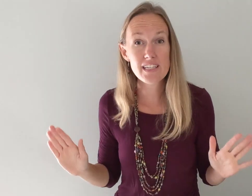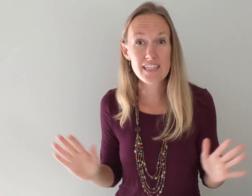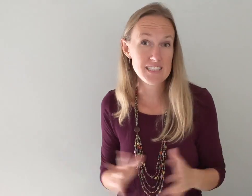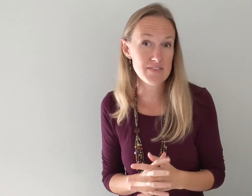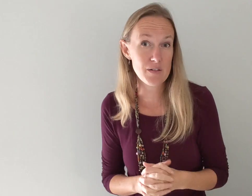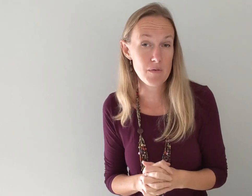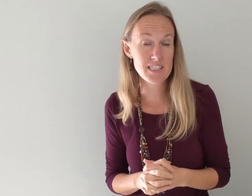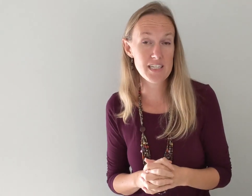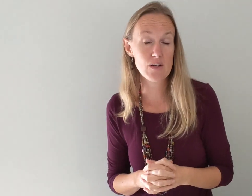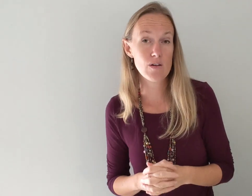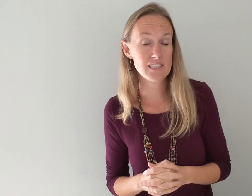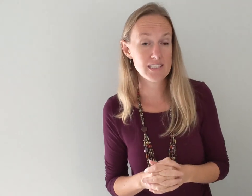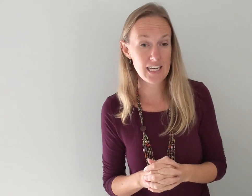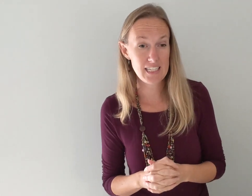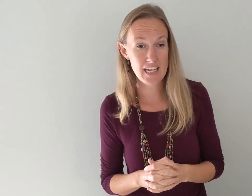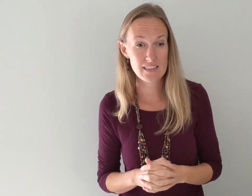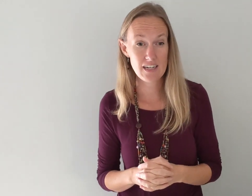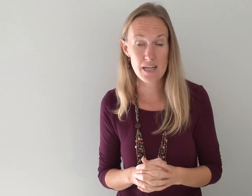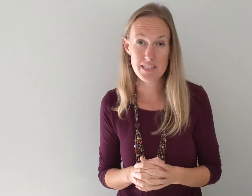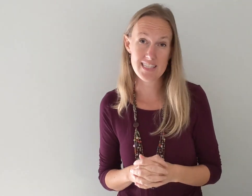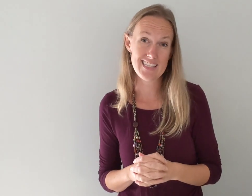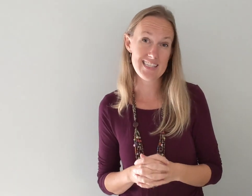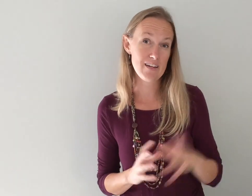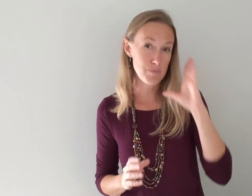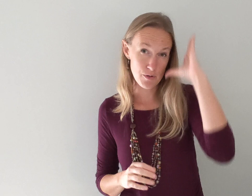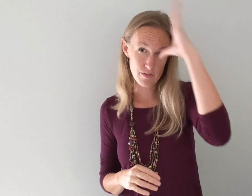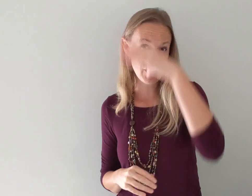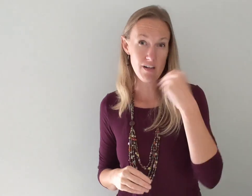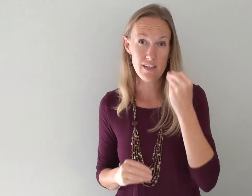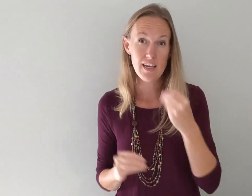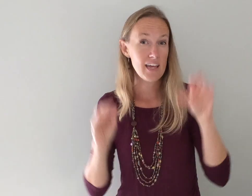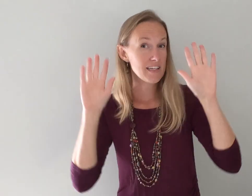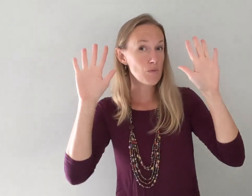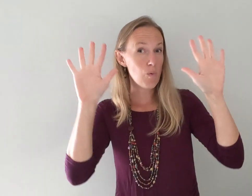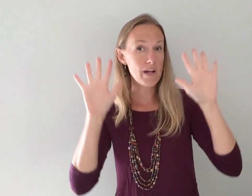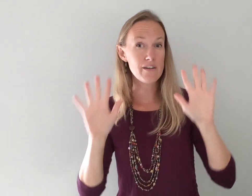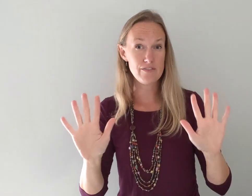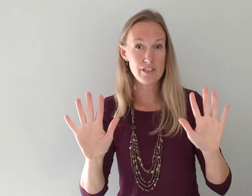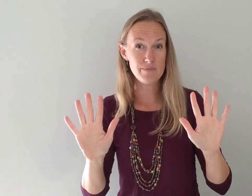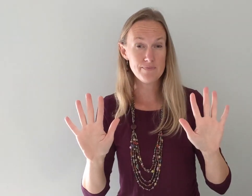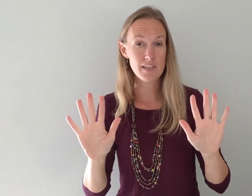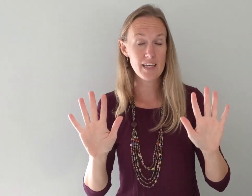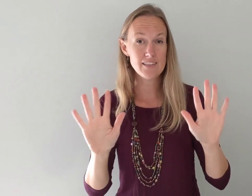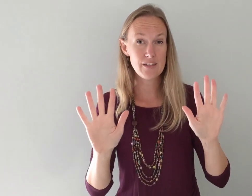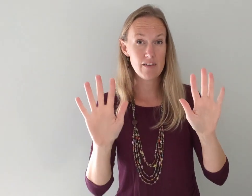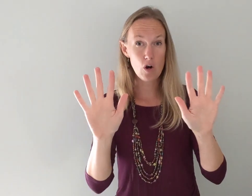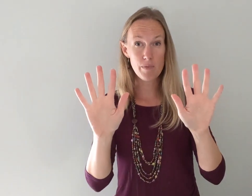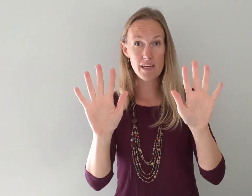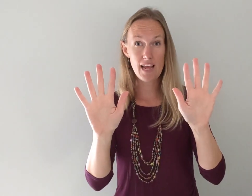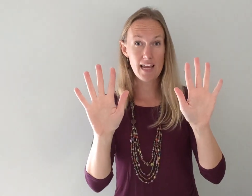that's different when we sing the chorus a second time is instead of beautiful, it's wonderful. Okay, so you have open